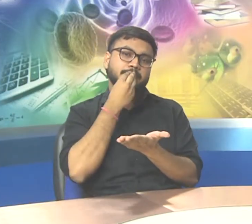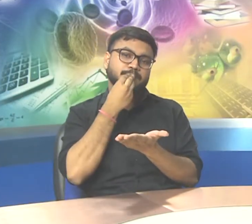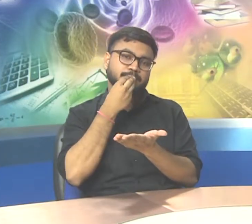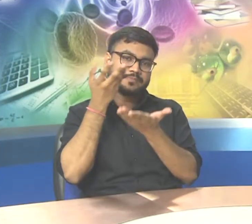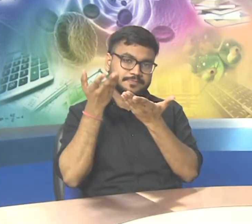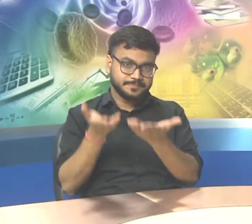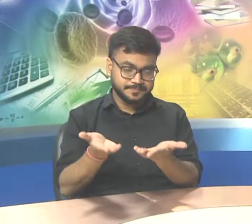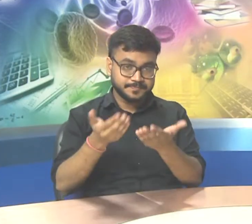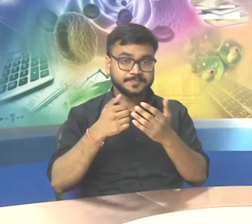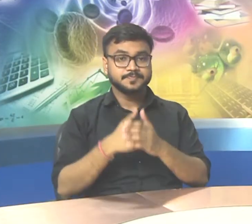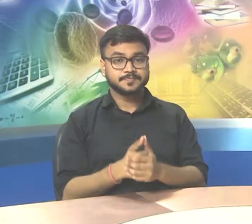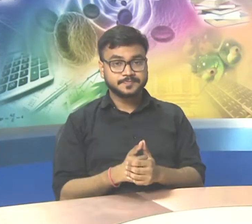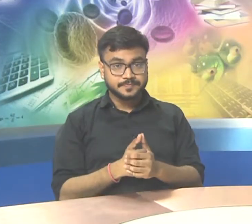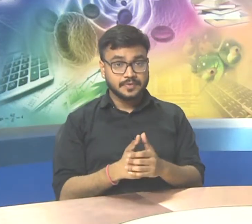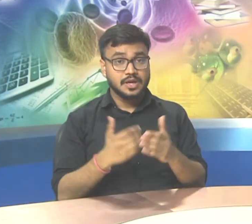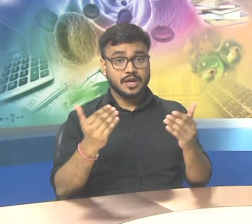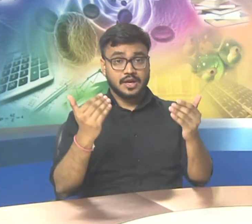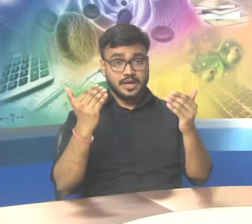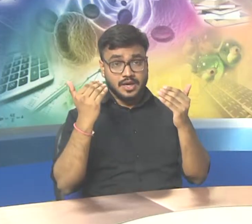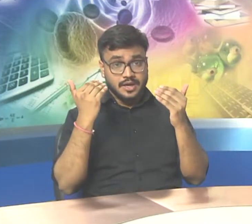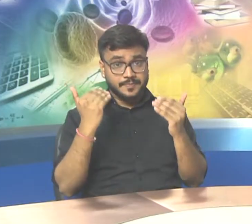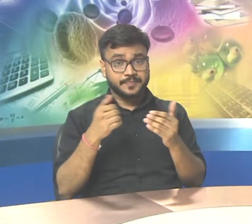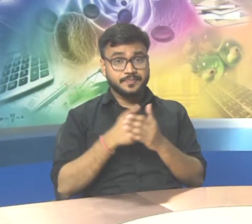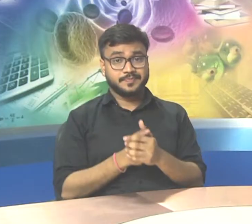because it helps us to live and stay healthy.